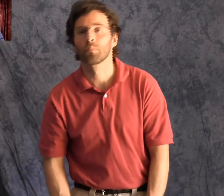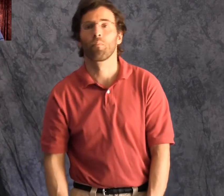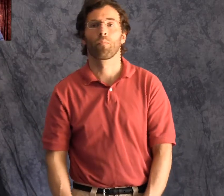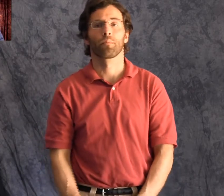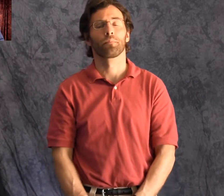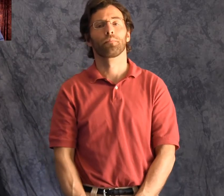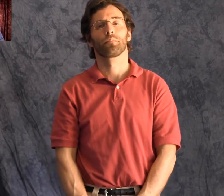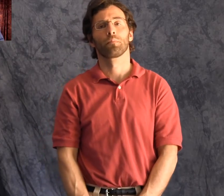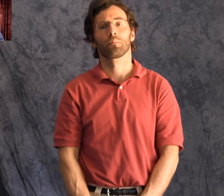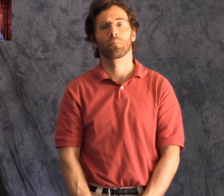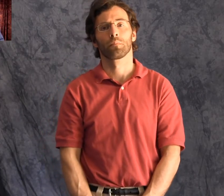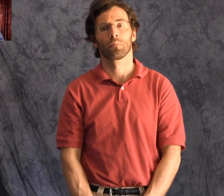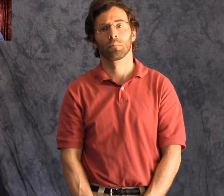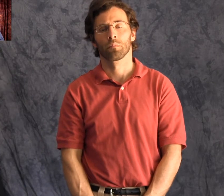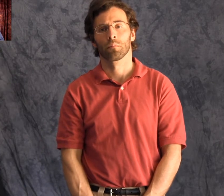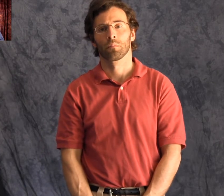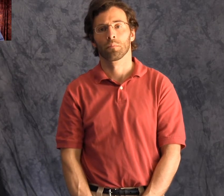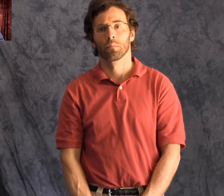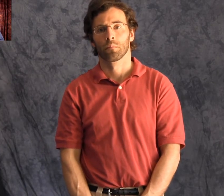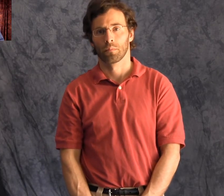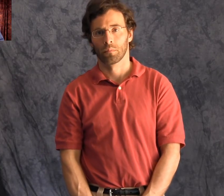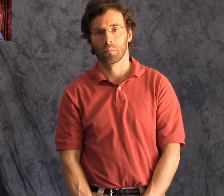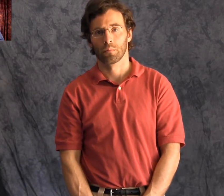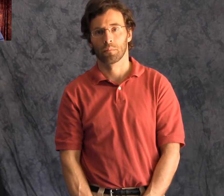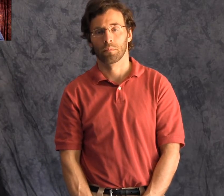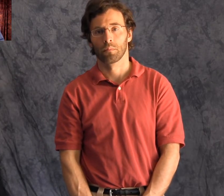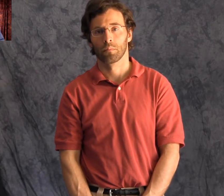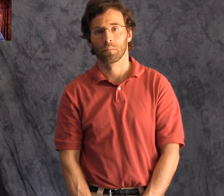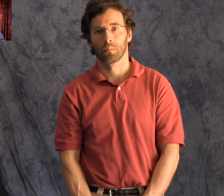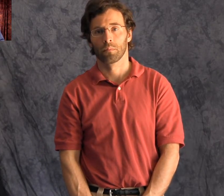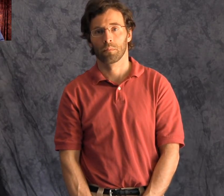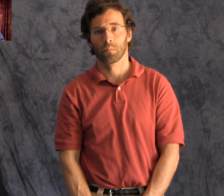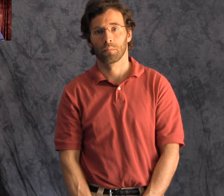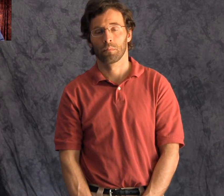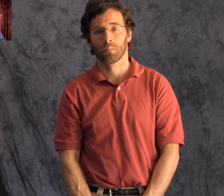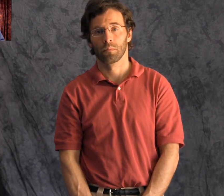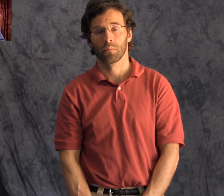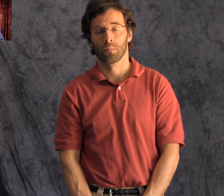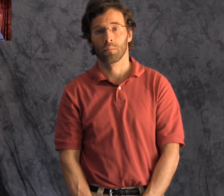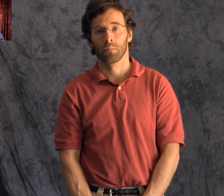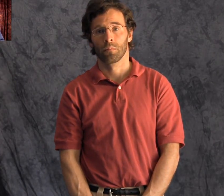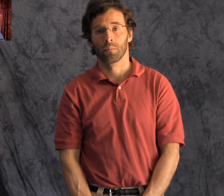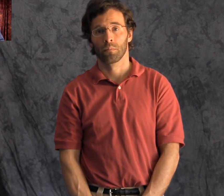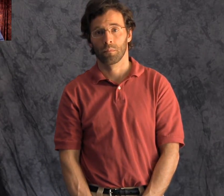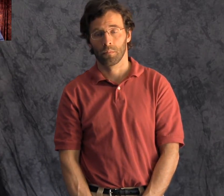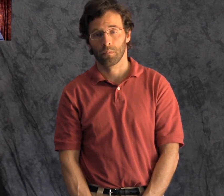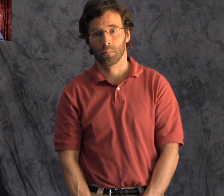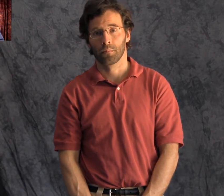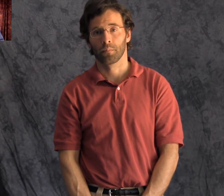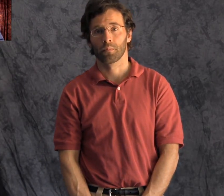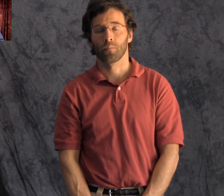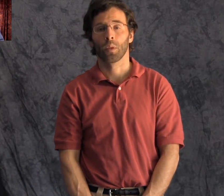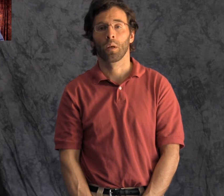The large intestine is going to receive material from the small intestine, and primarily when we talk about material in the large